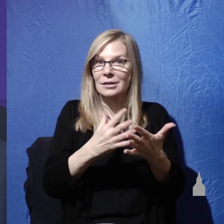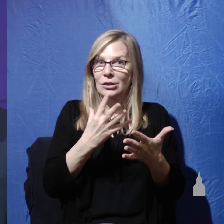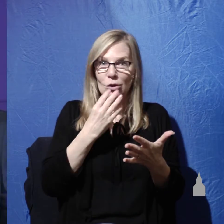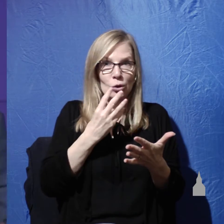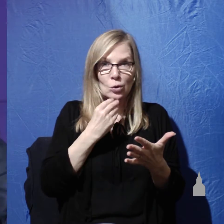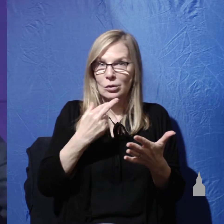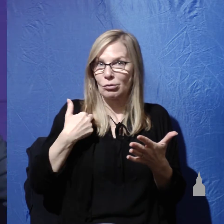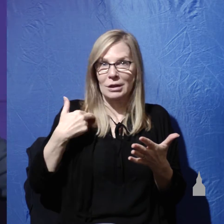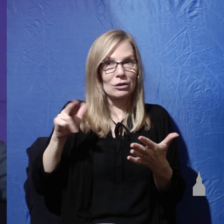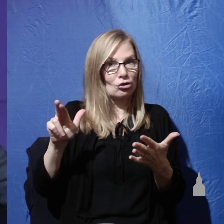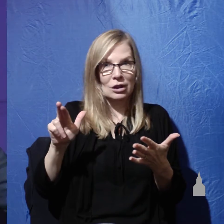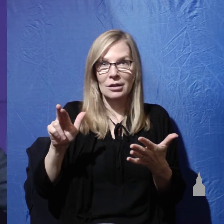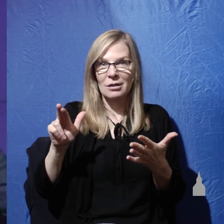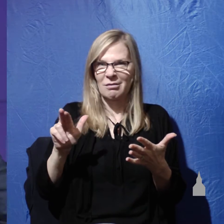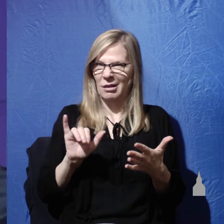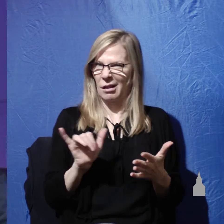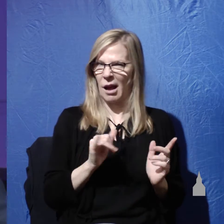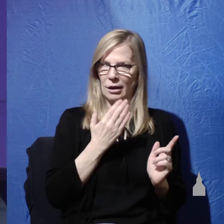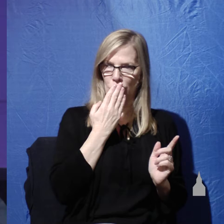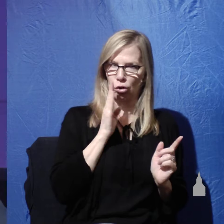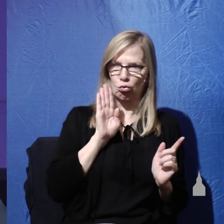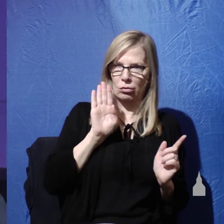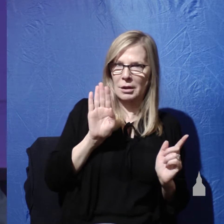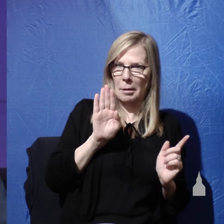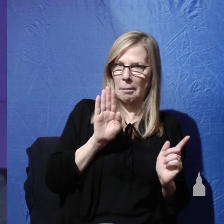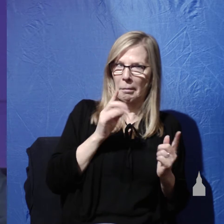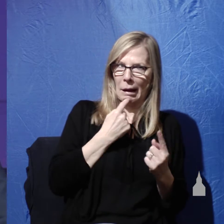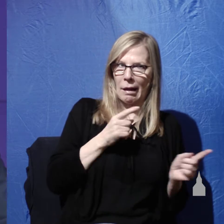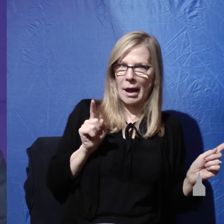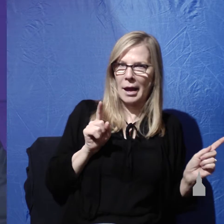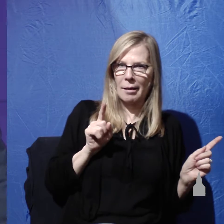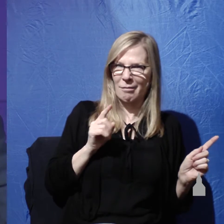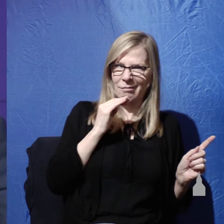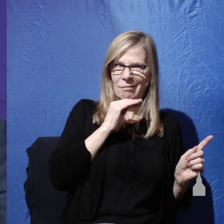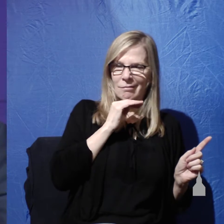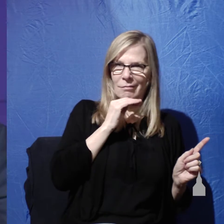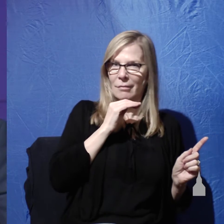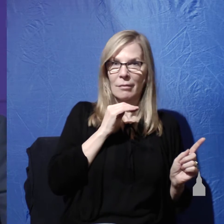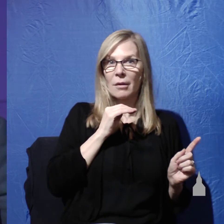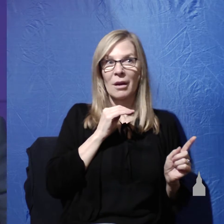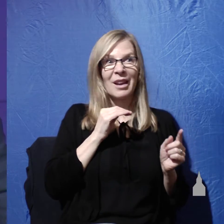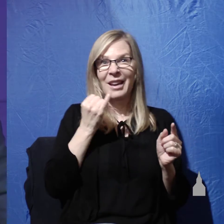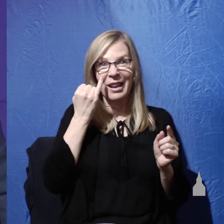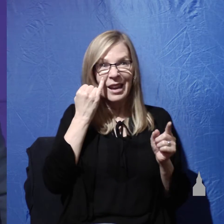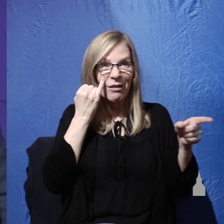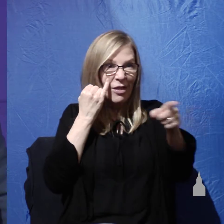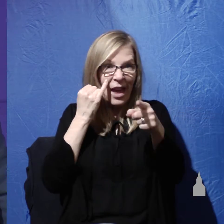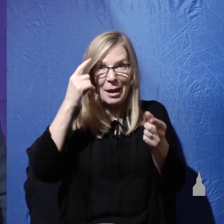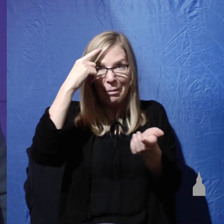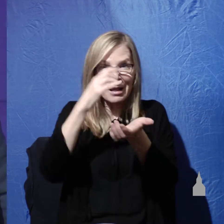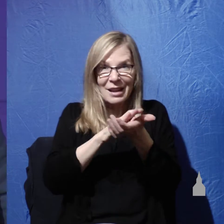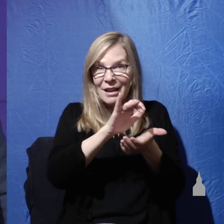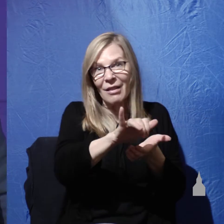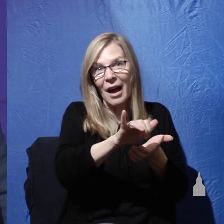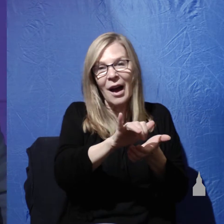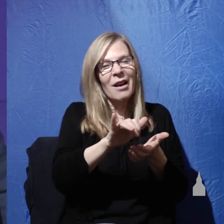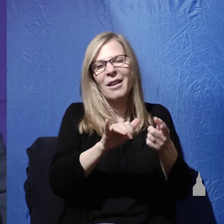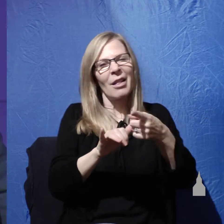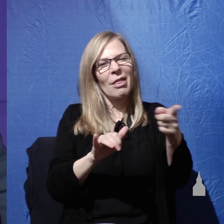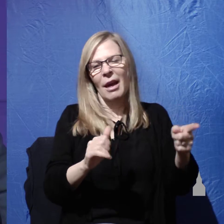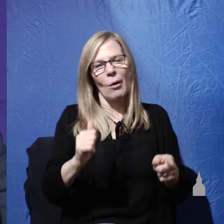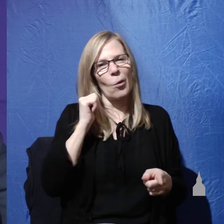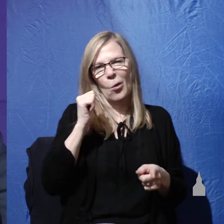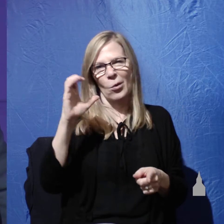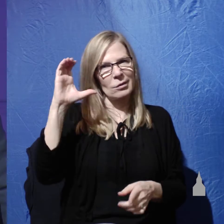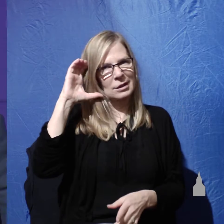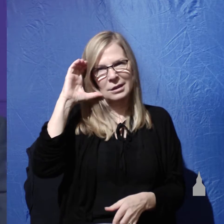in Jerusalem claim he is, then they'll never give him an audience. They'll never give him the opportunity to present Christ to